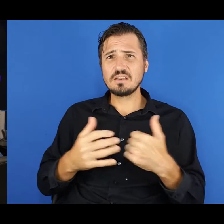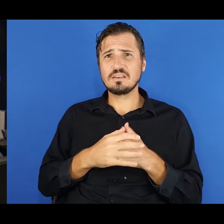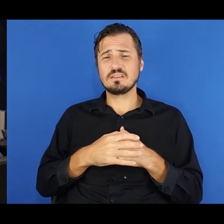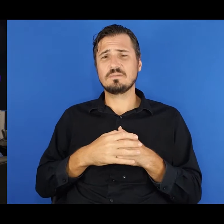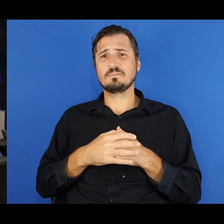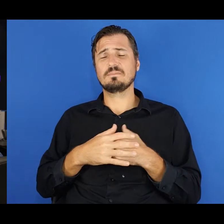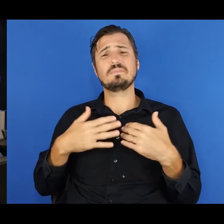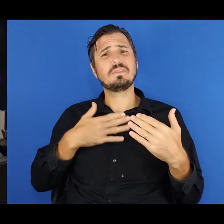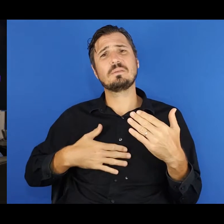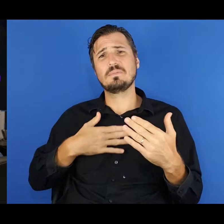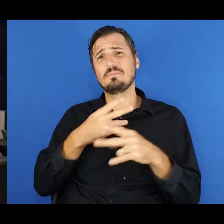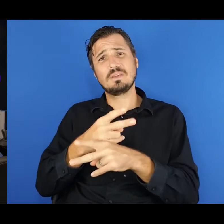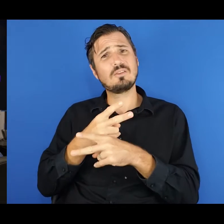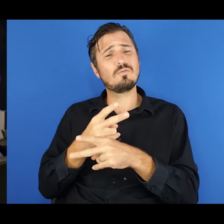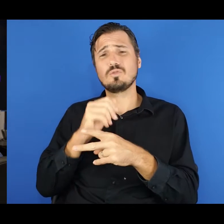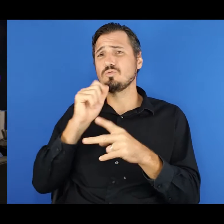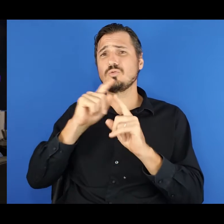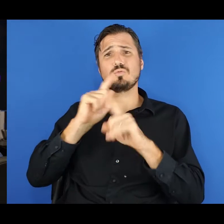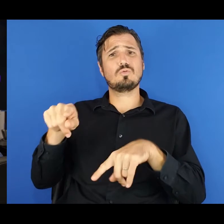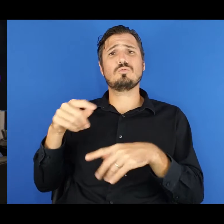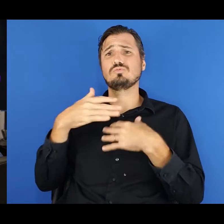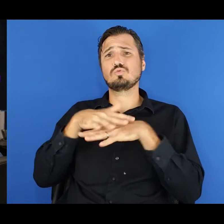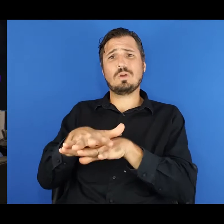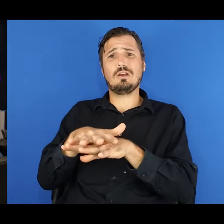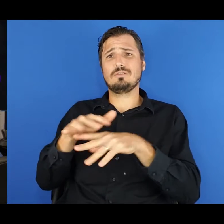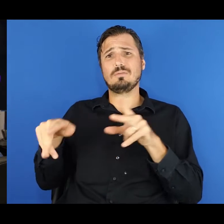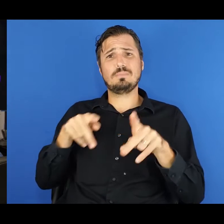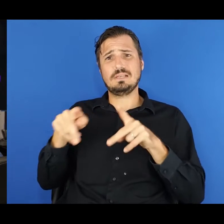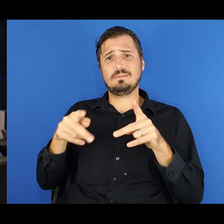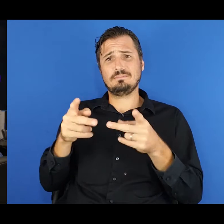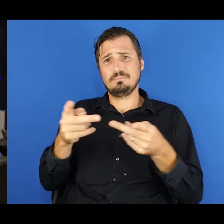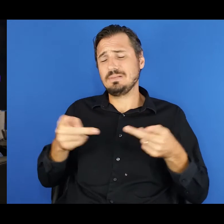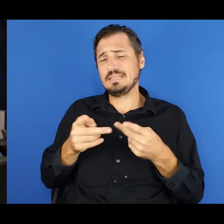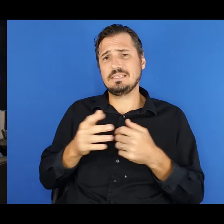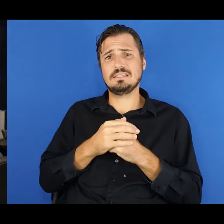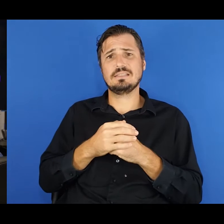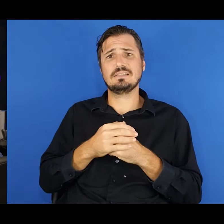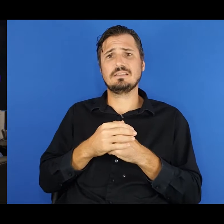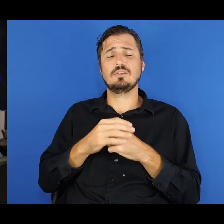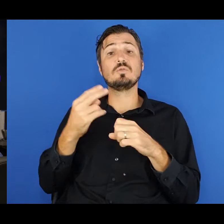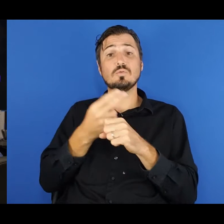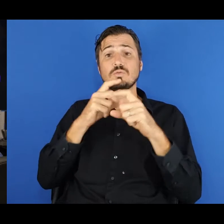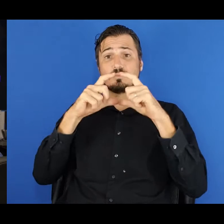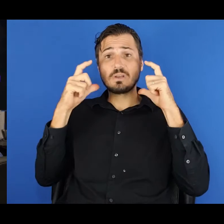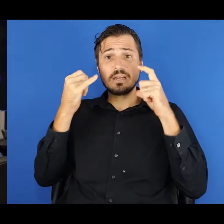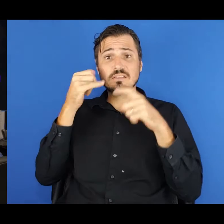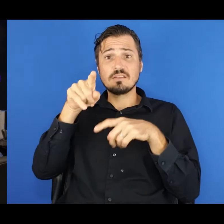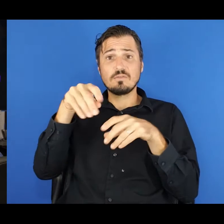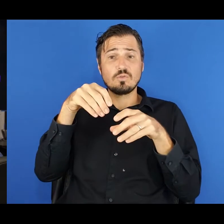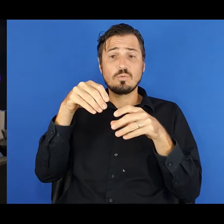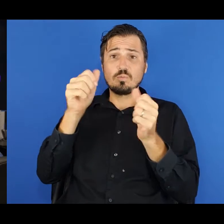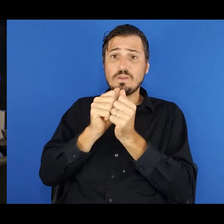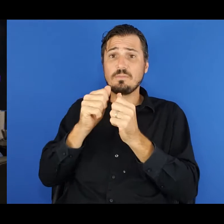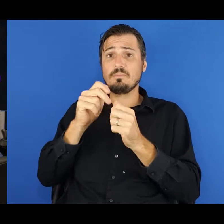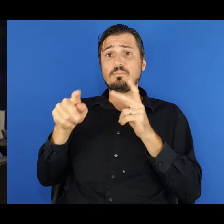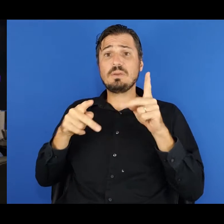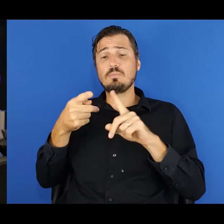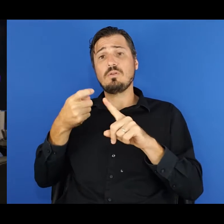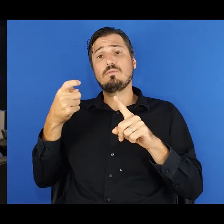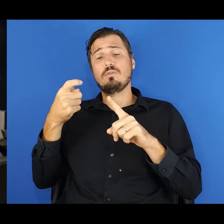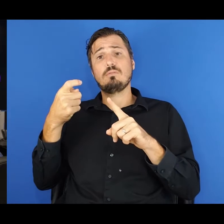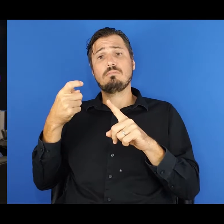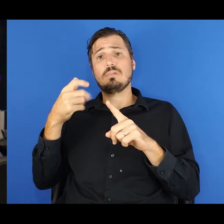precautions. Avoid crowded places, especially indoors. Wear masks when indoors and around others from outside your